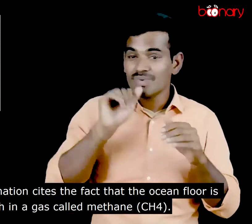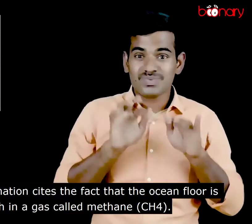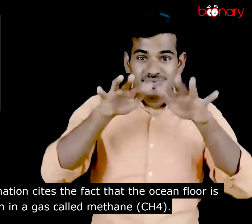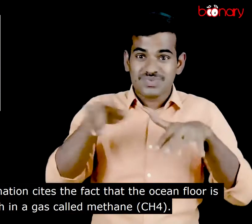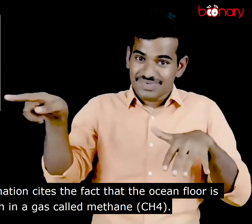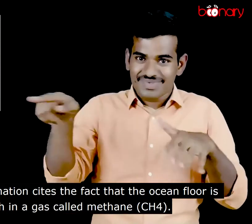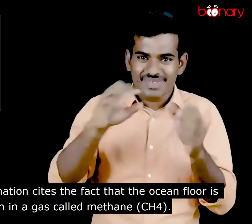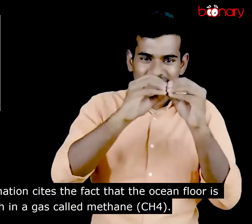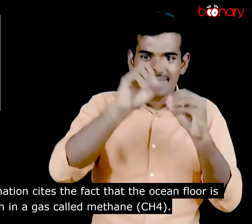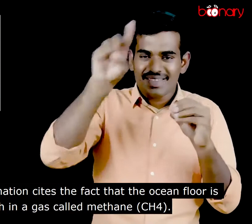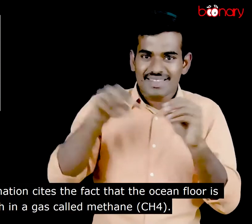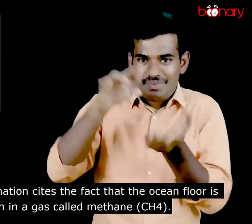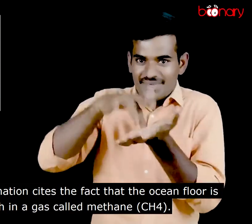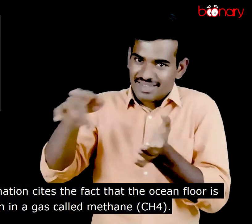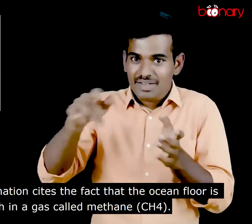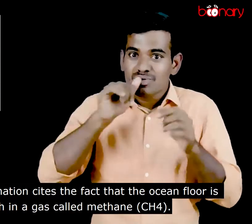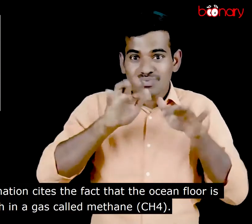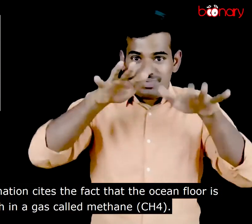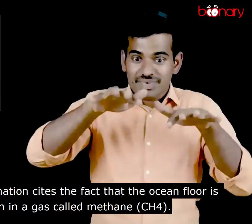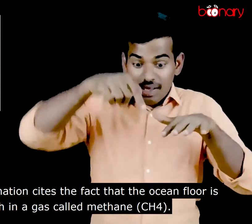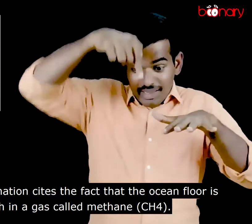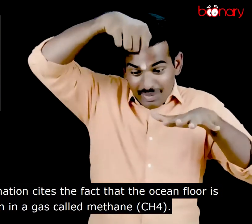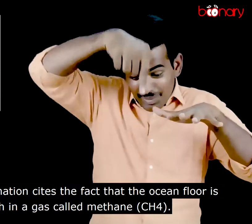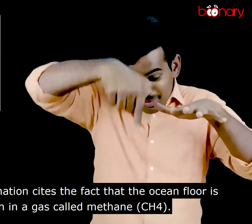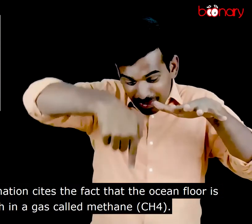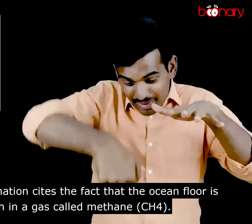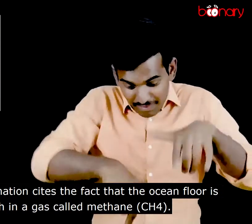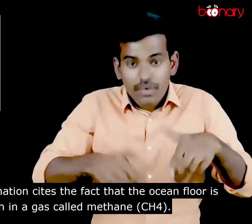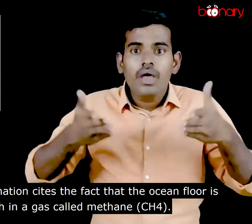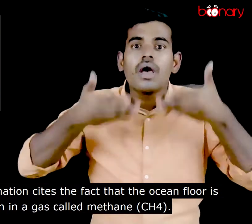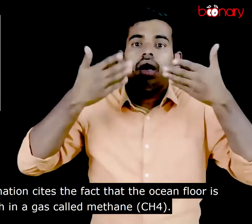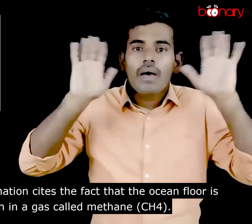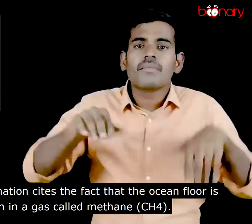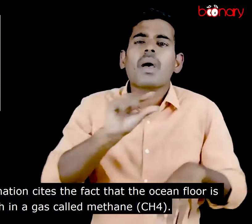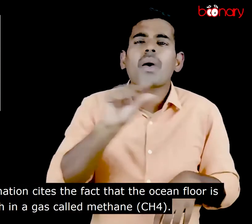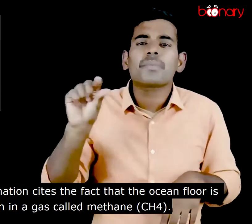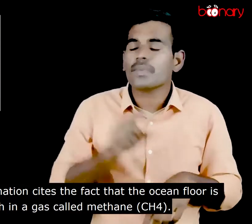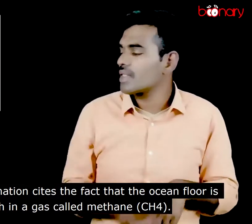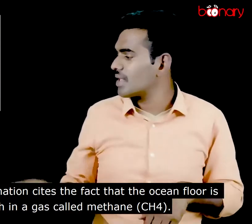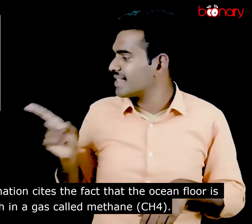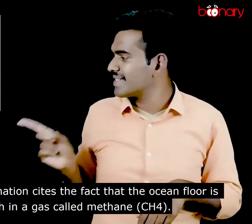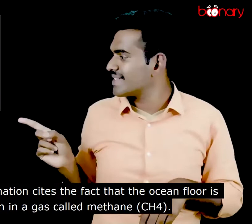relatively rich in a gas called methane